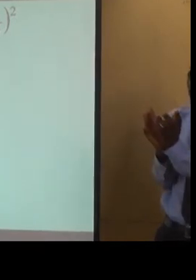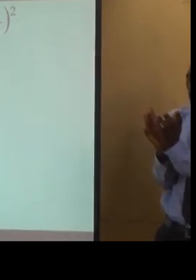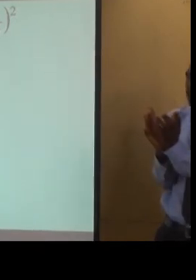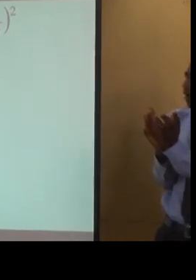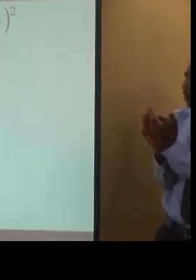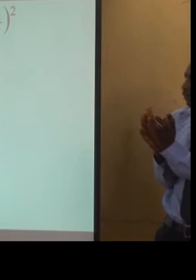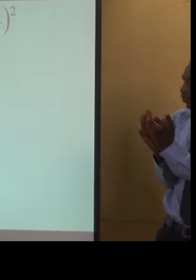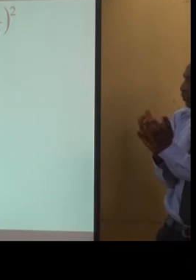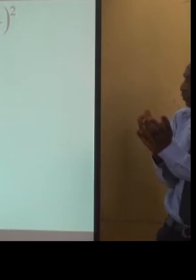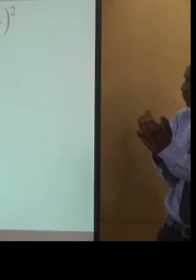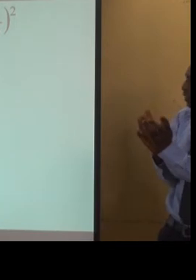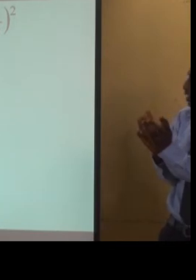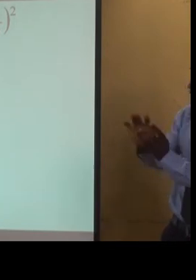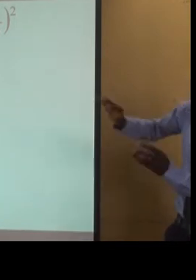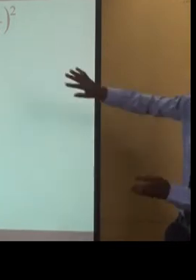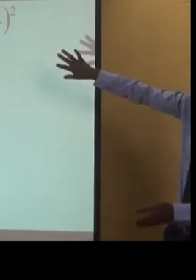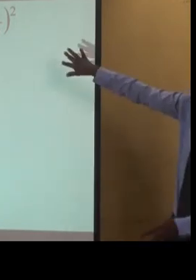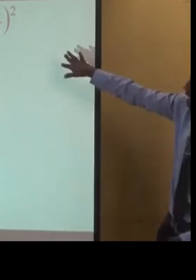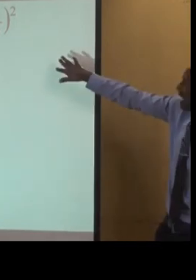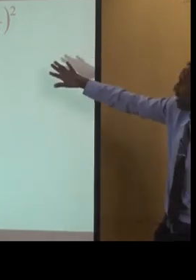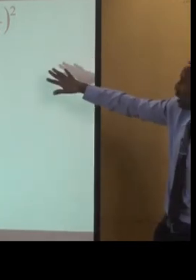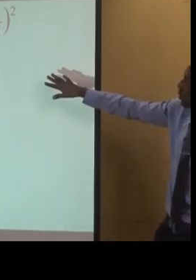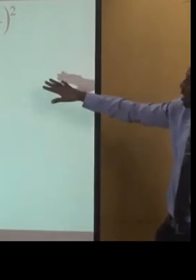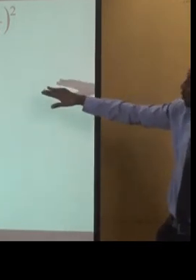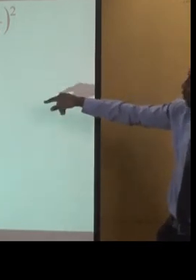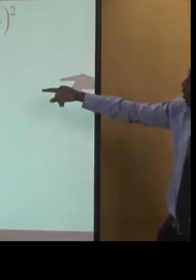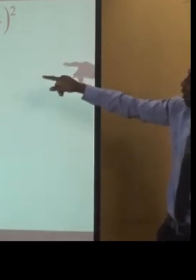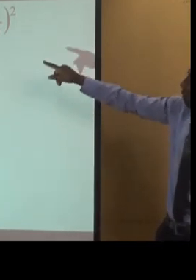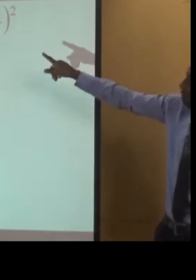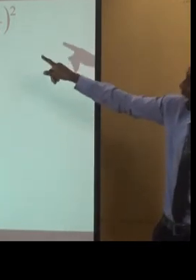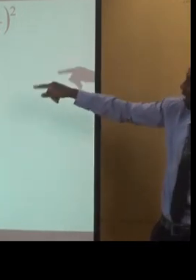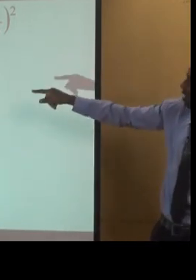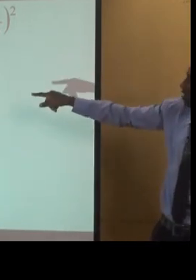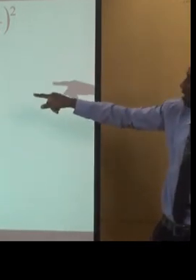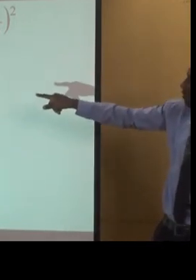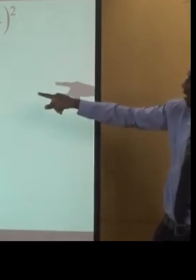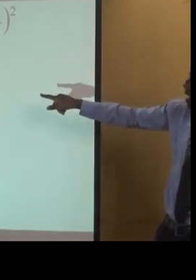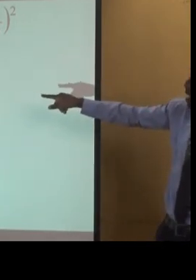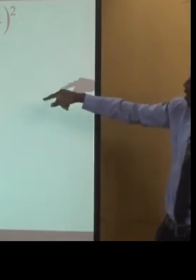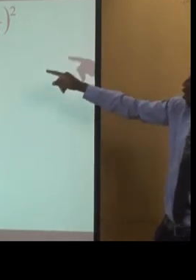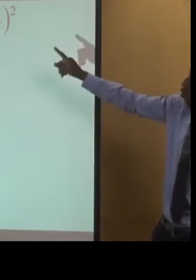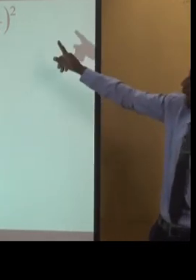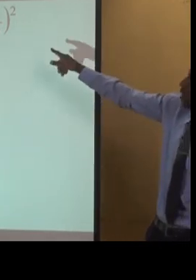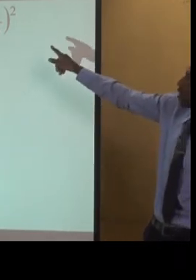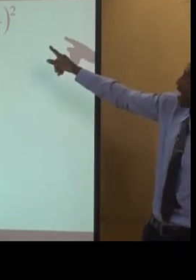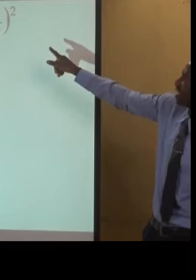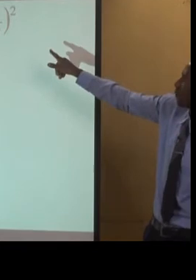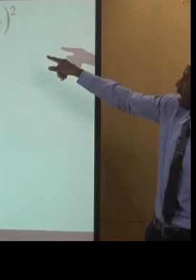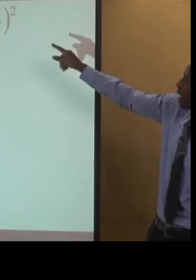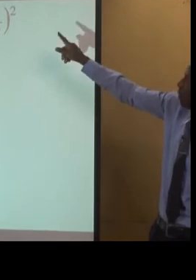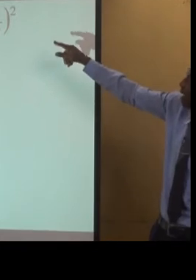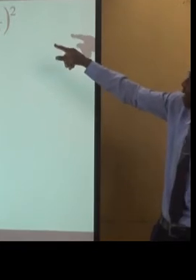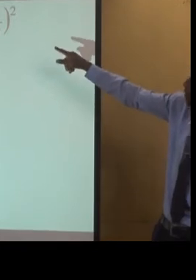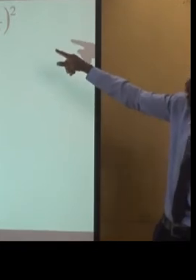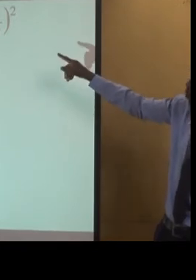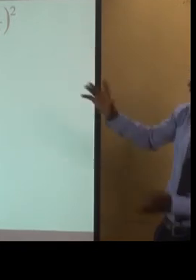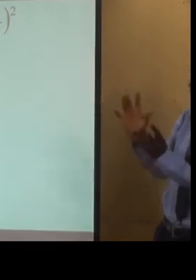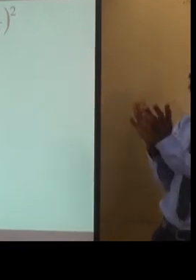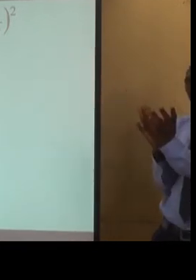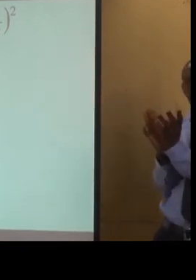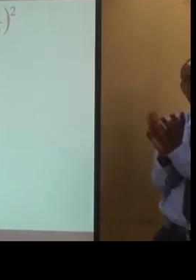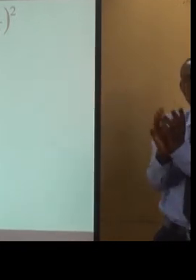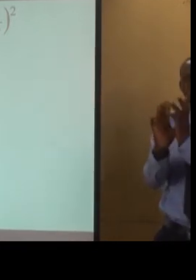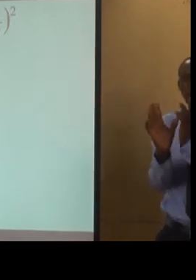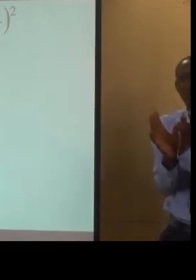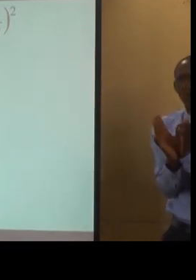all raised to the power of 2. Then the right hand side will give you minus c over a. When you expand b over 2a,